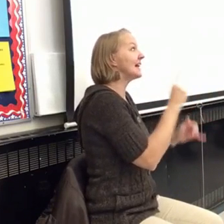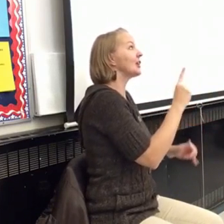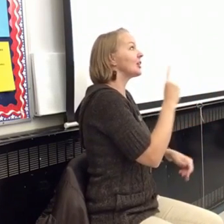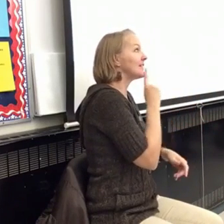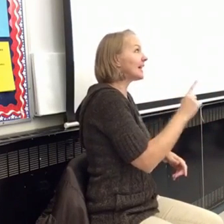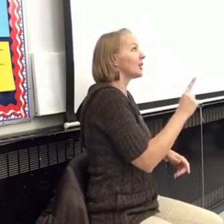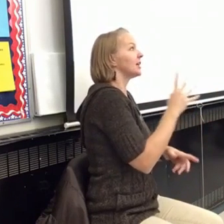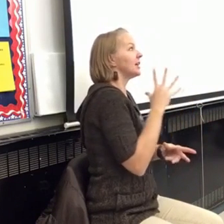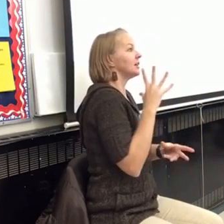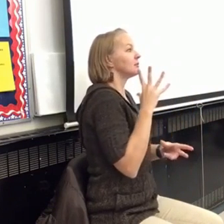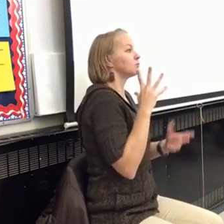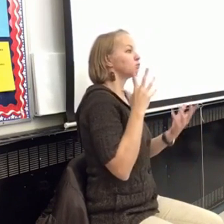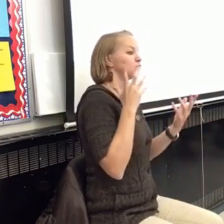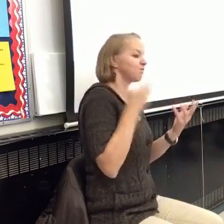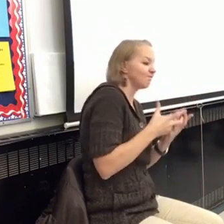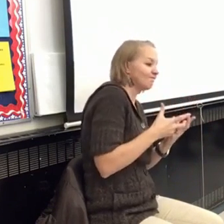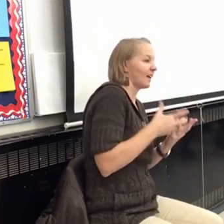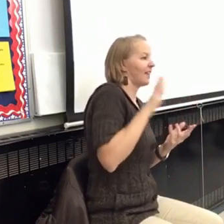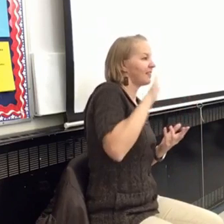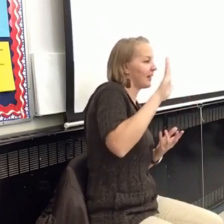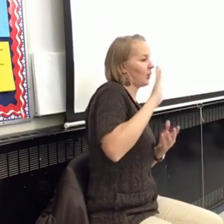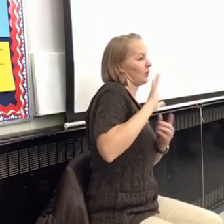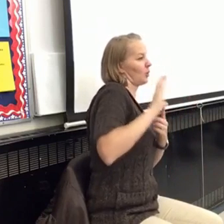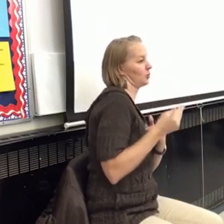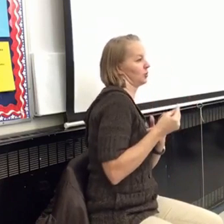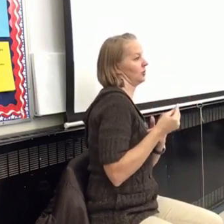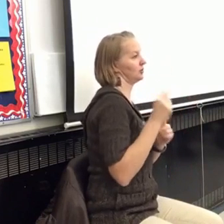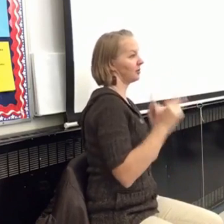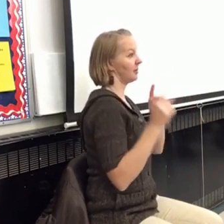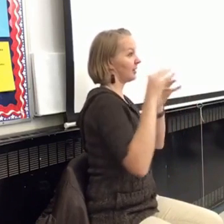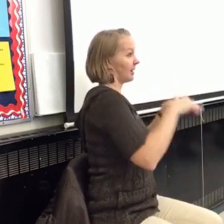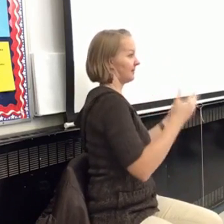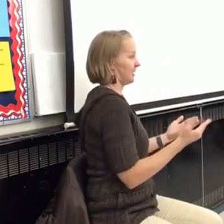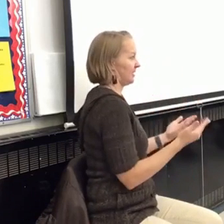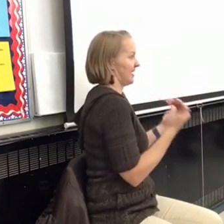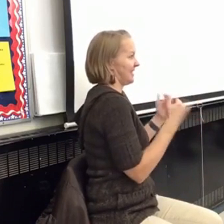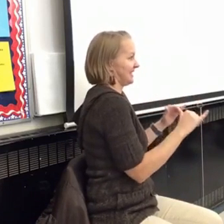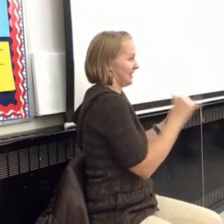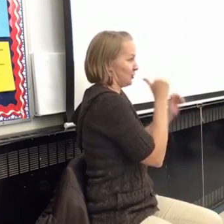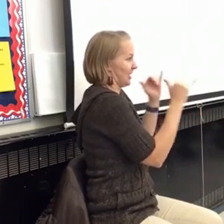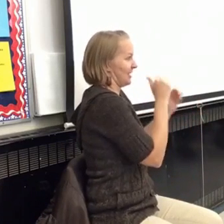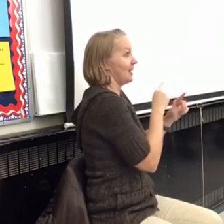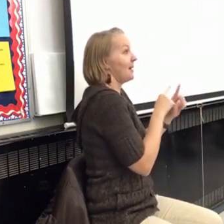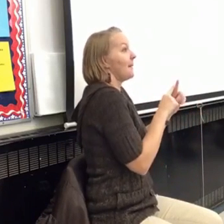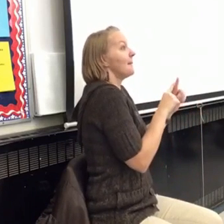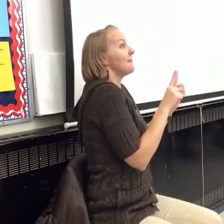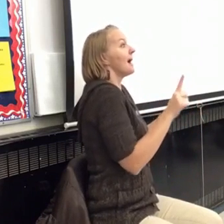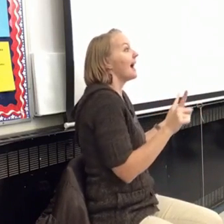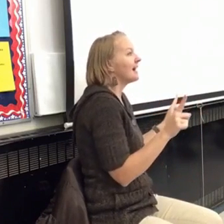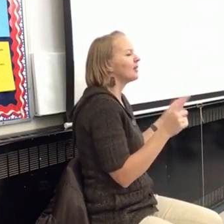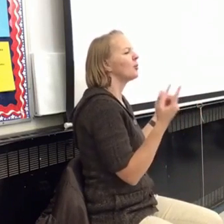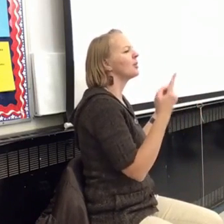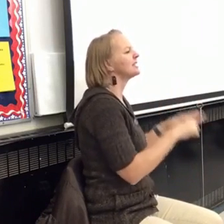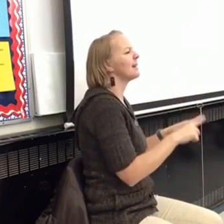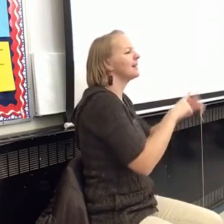very much in the culture of Ireland. So people come over here and they're going to continue to drink. However, what is going on at the same time period in the